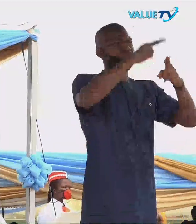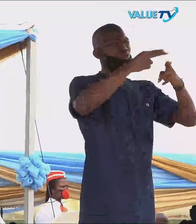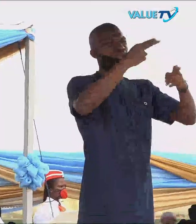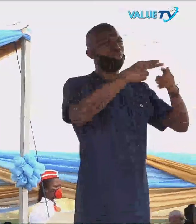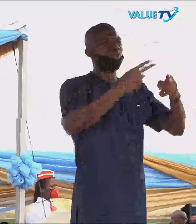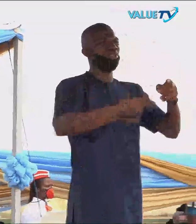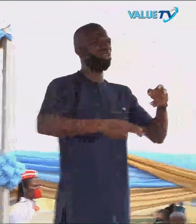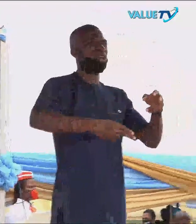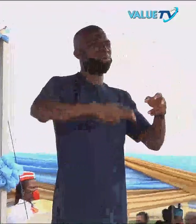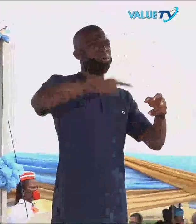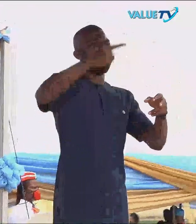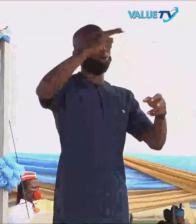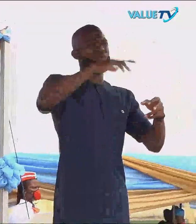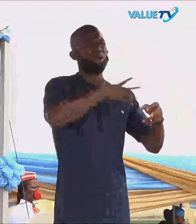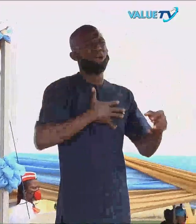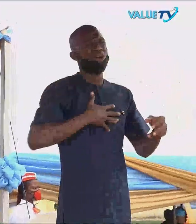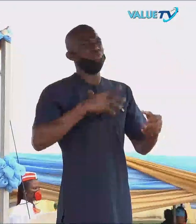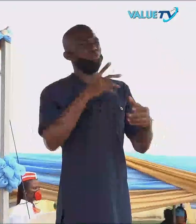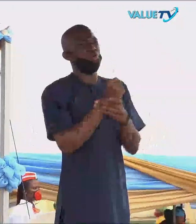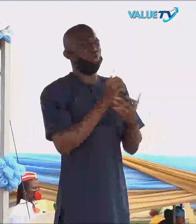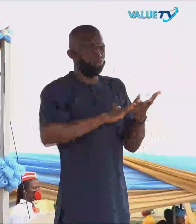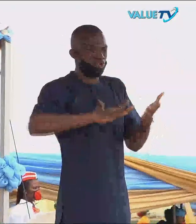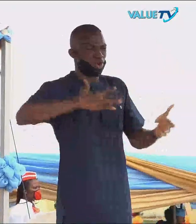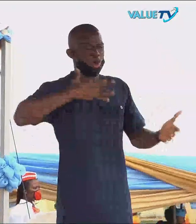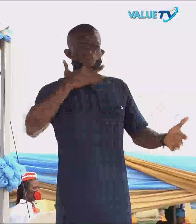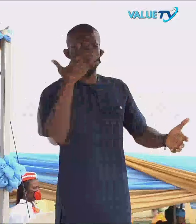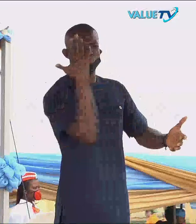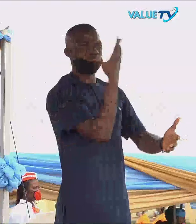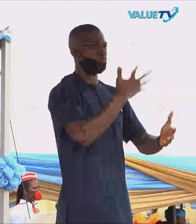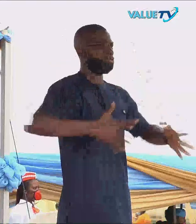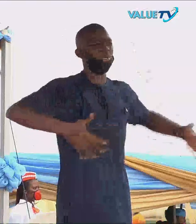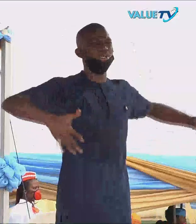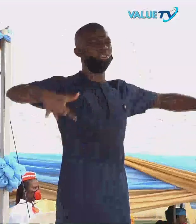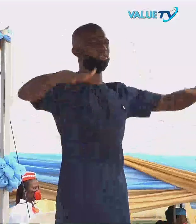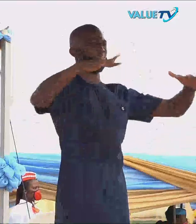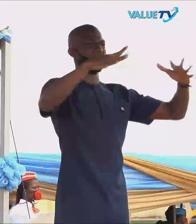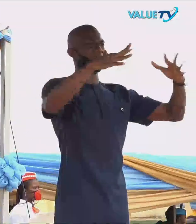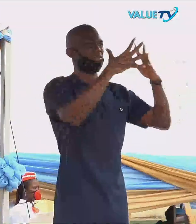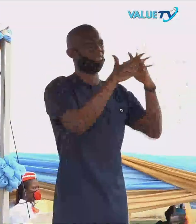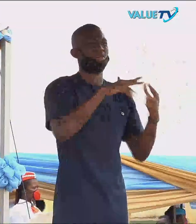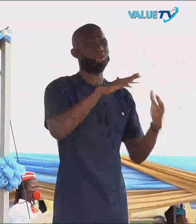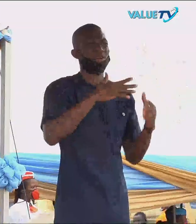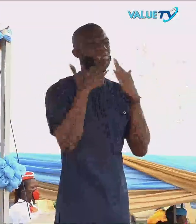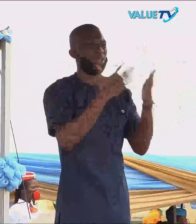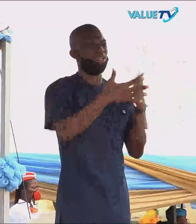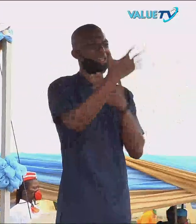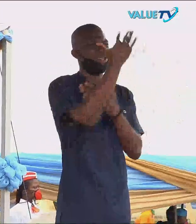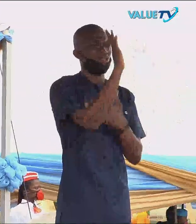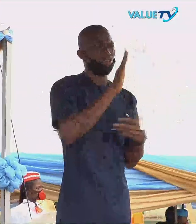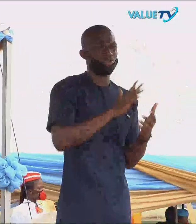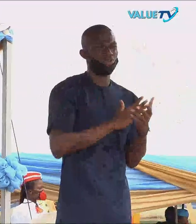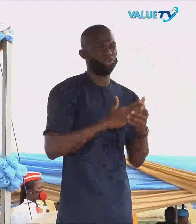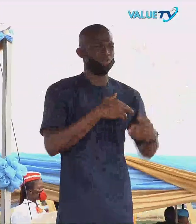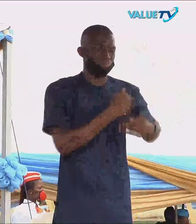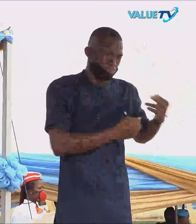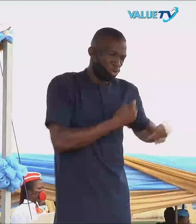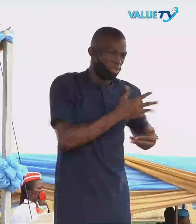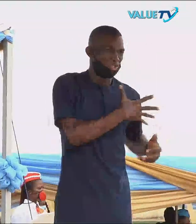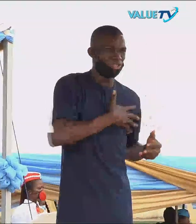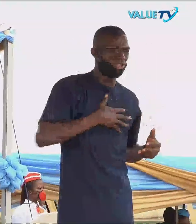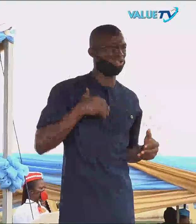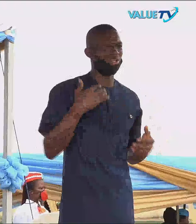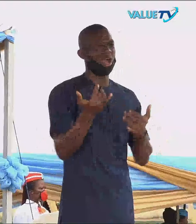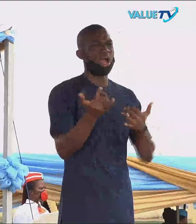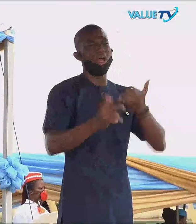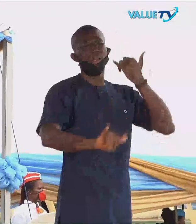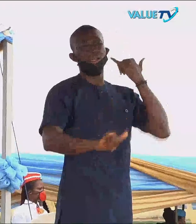and may we behold your glory even in this gathering. Thank you, gracious and eternal Father. Grant us the comfort that no man